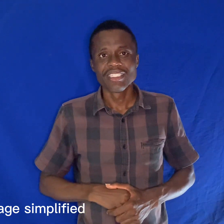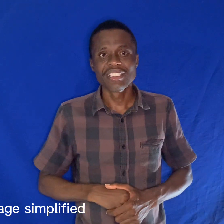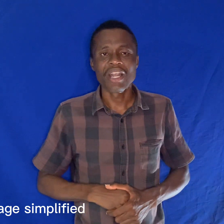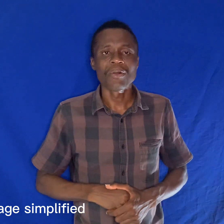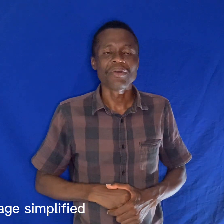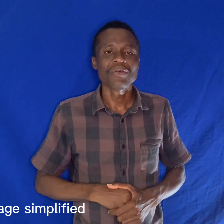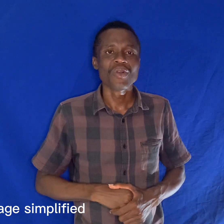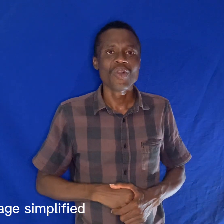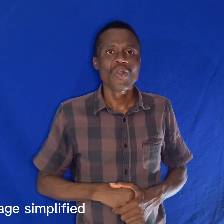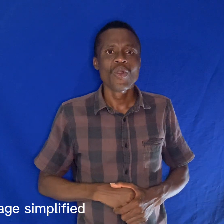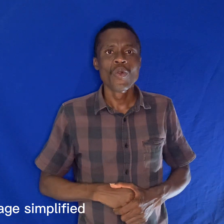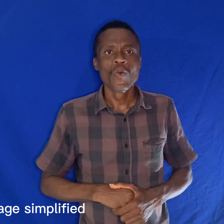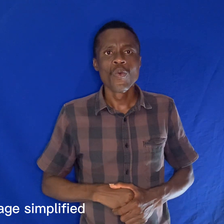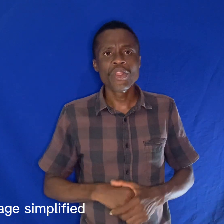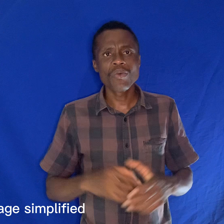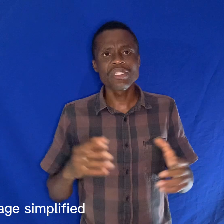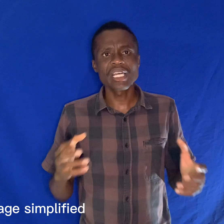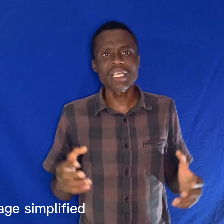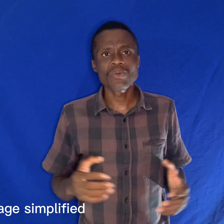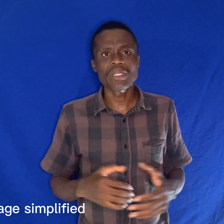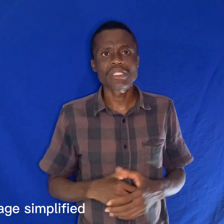Now, we know we started with